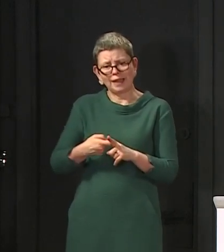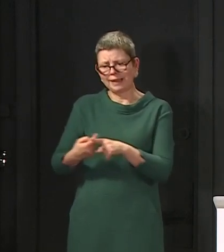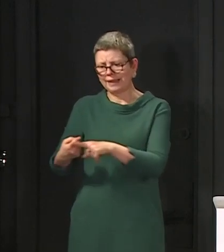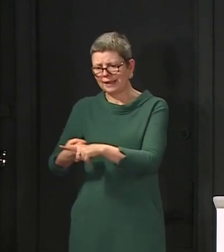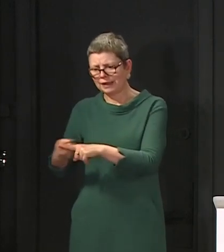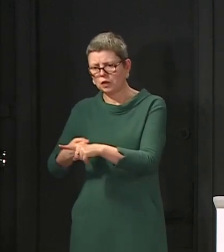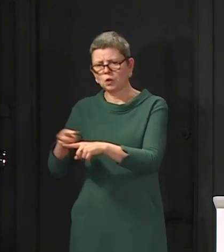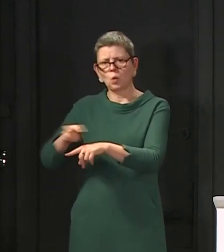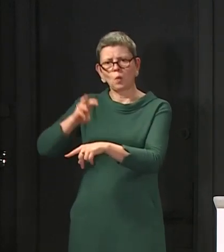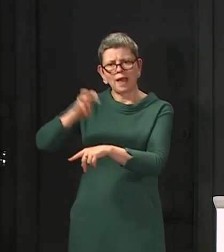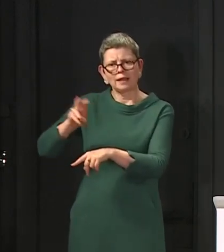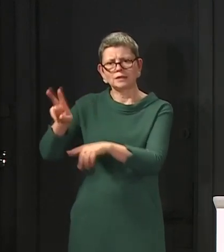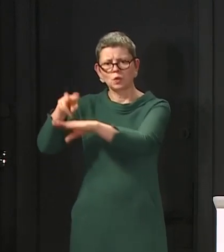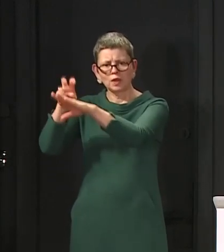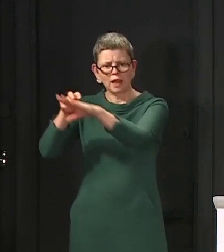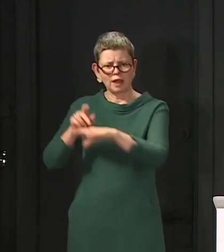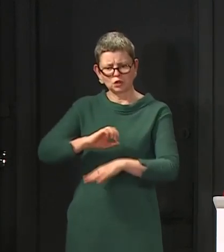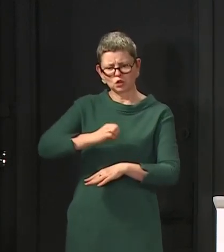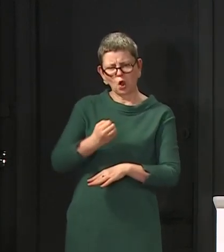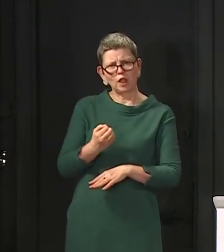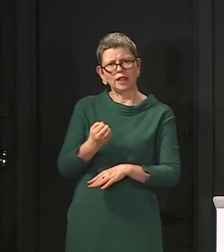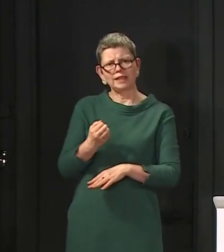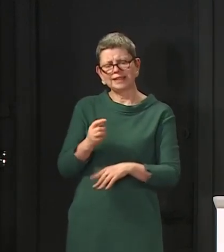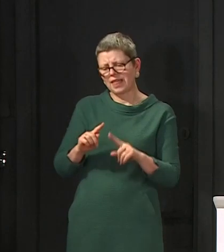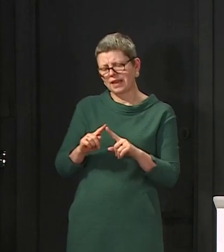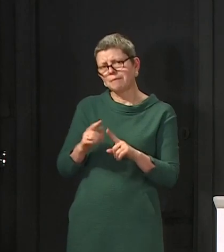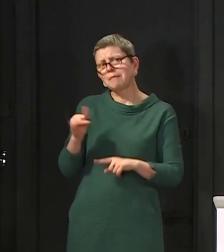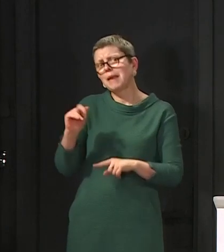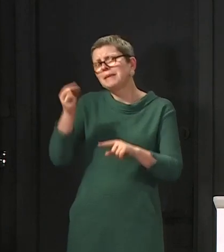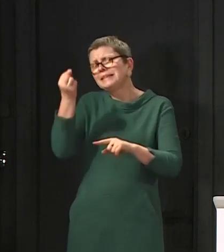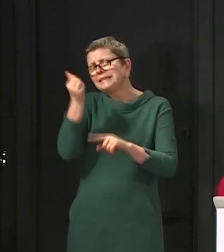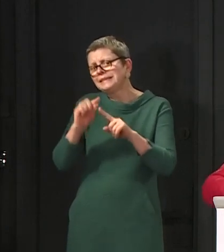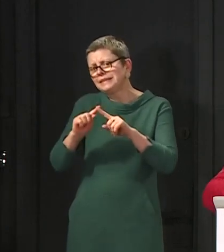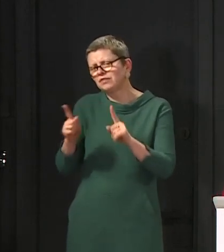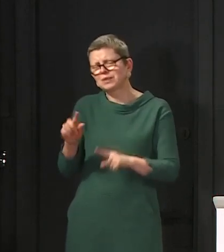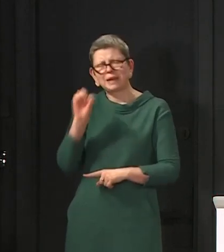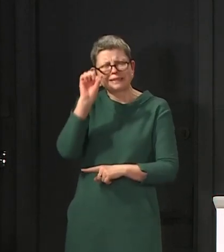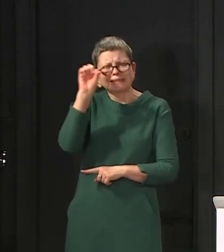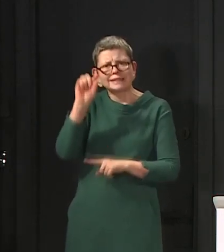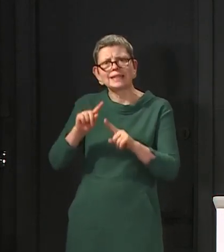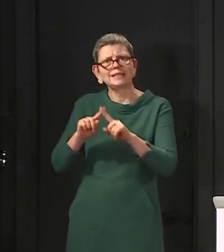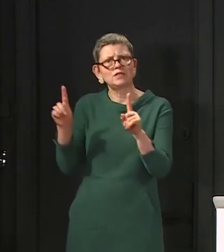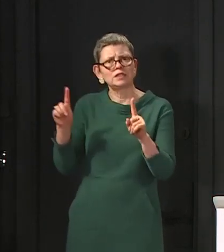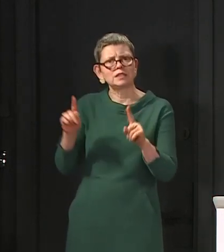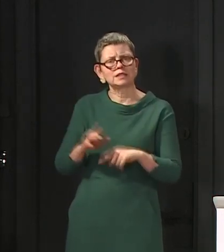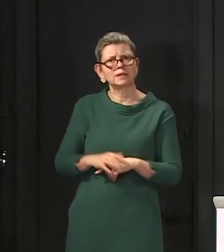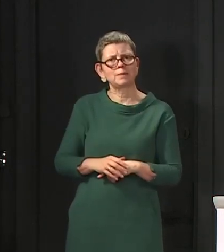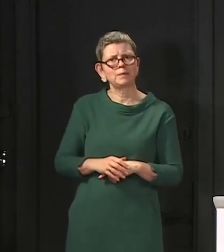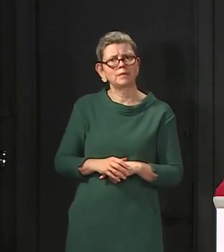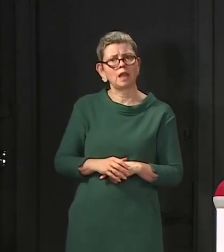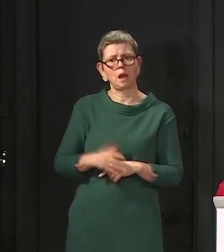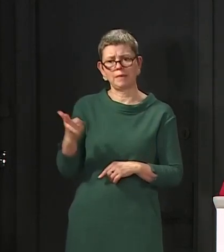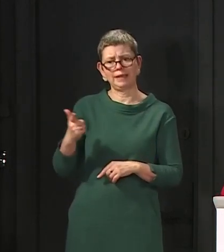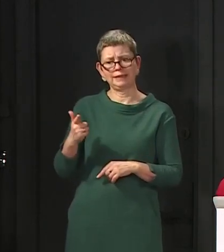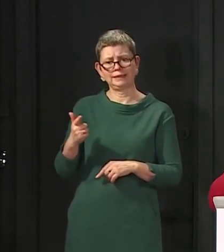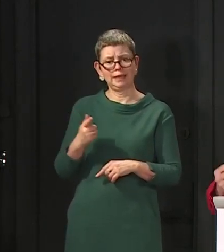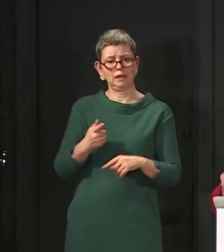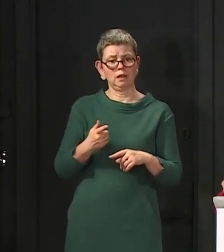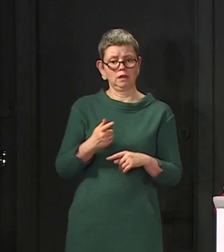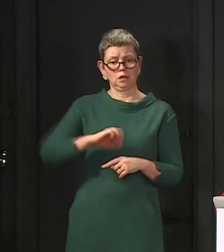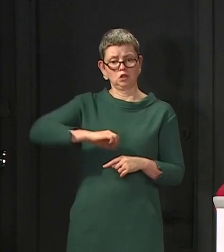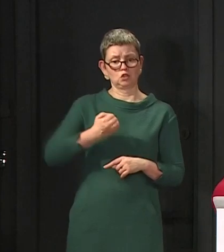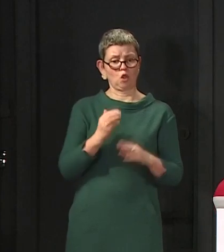what the detail of the lockdown restrictions are. We are not heading for a situation where Scotland's in lockdown and England is not. And, you know, if